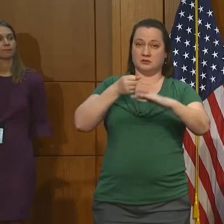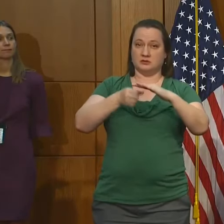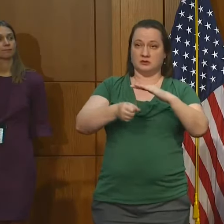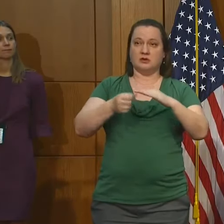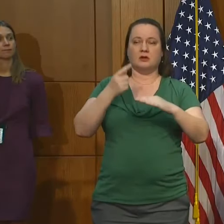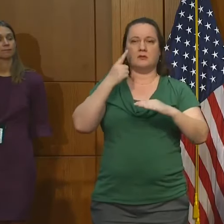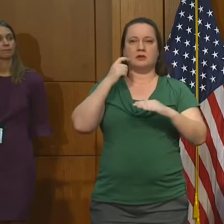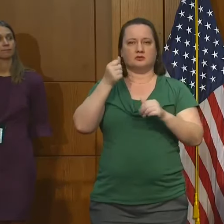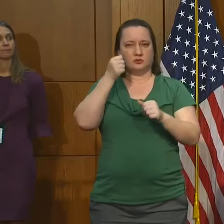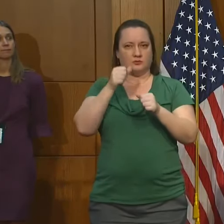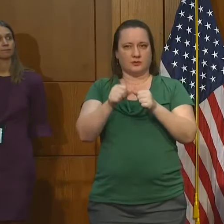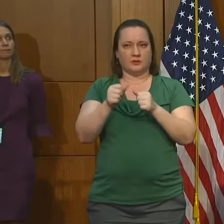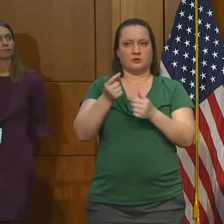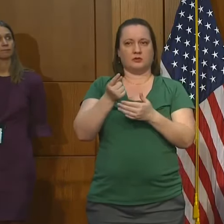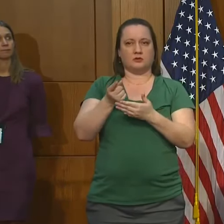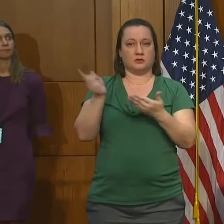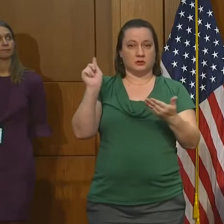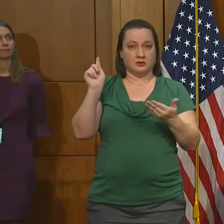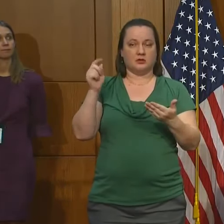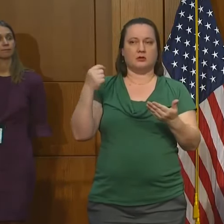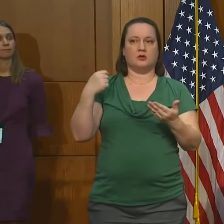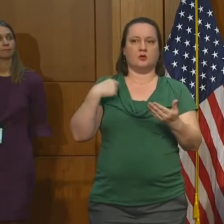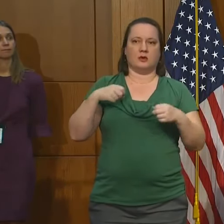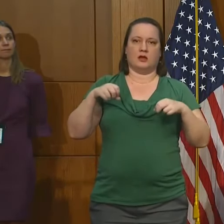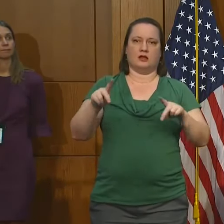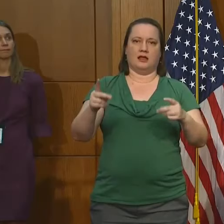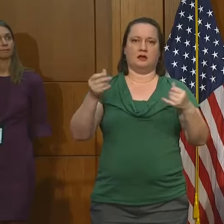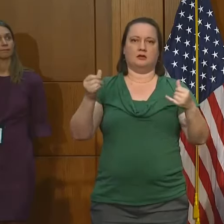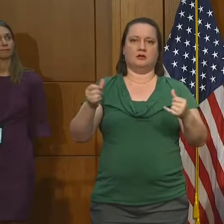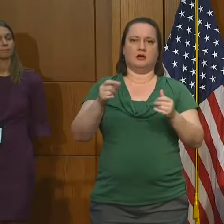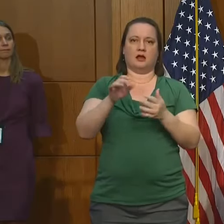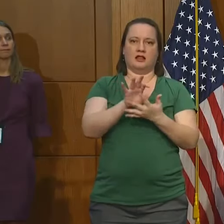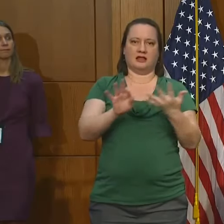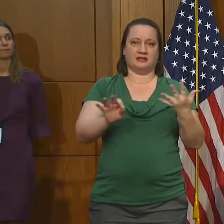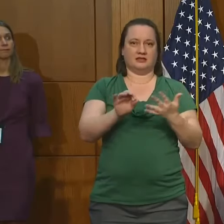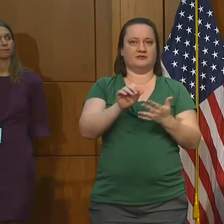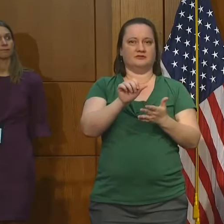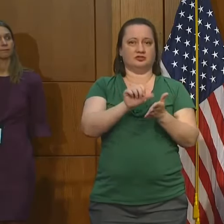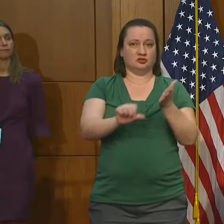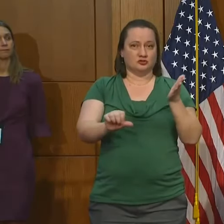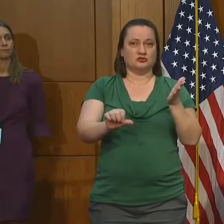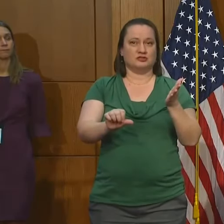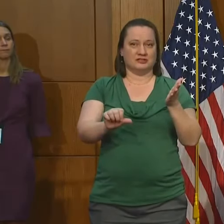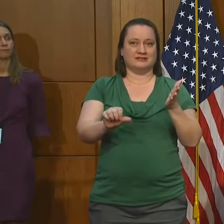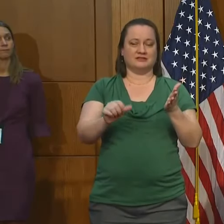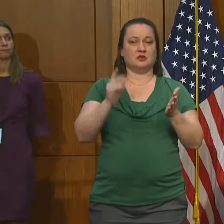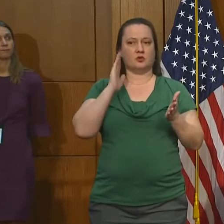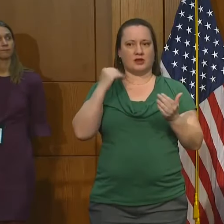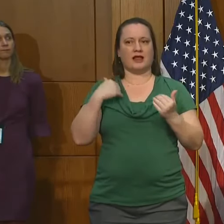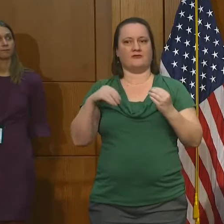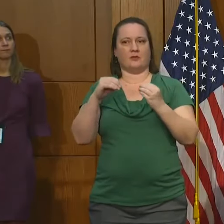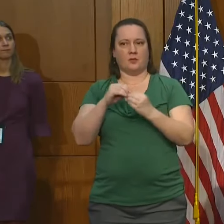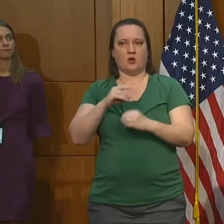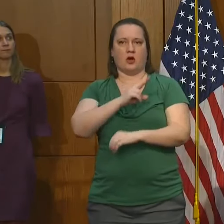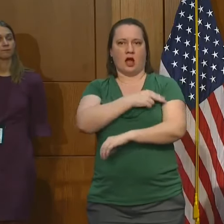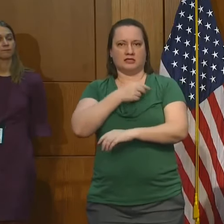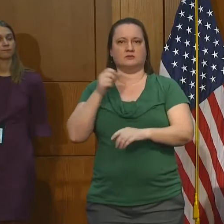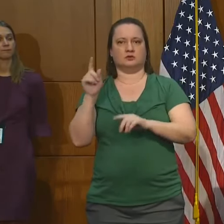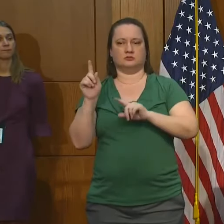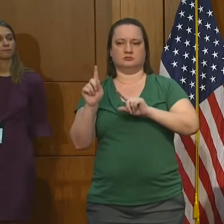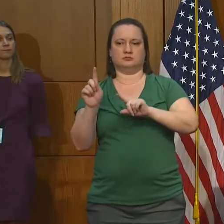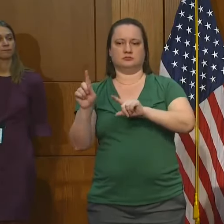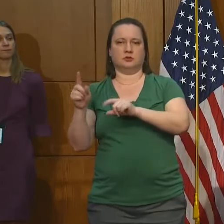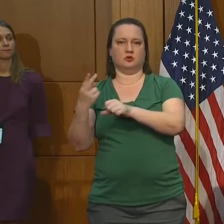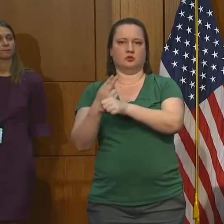so ago we lifted restrictions on elective surgery, so there are going to be more hospitalizations for that. So